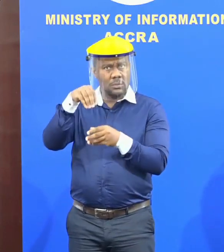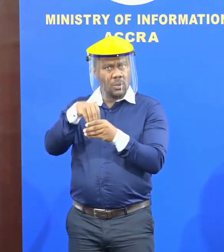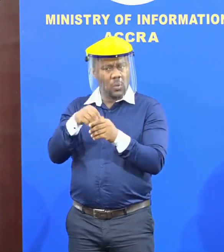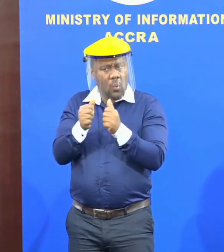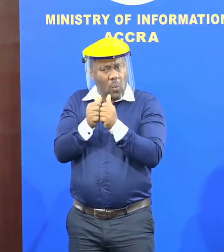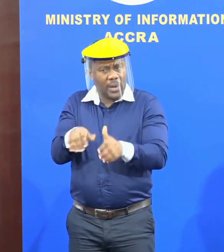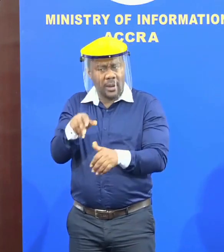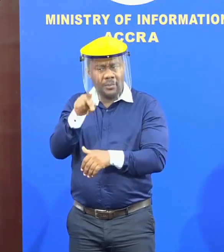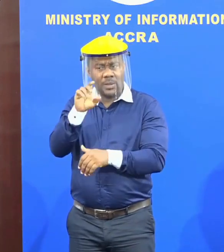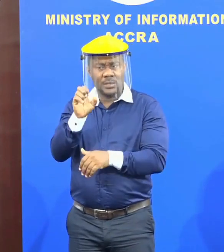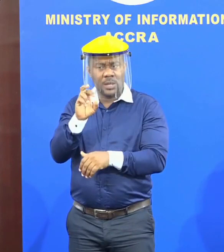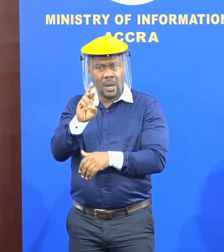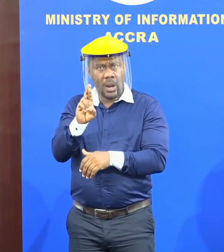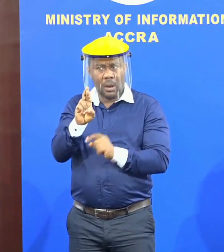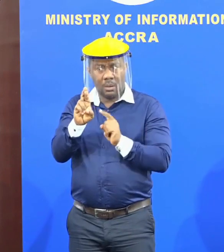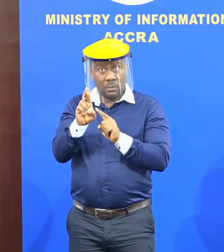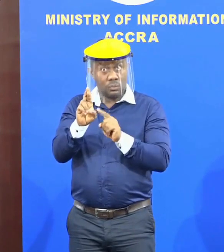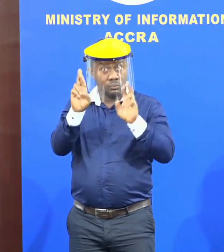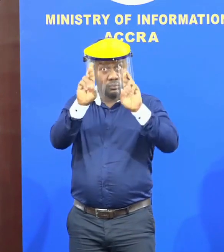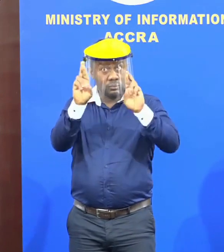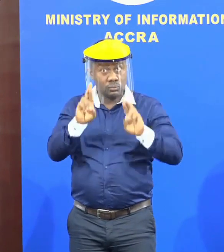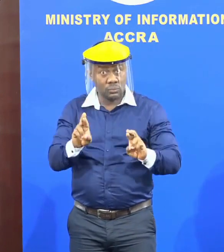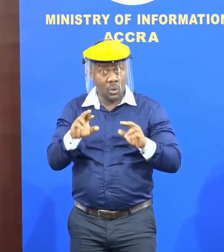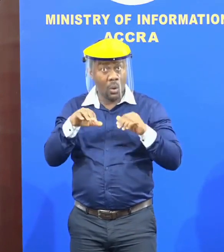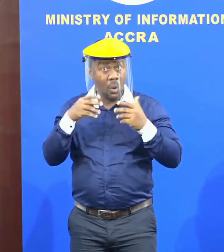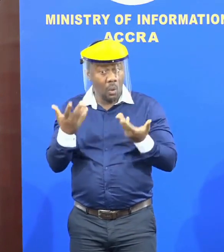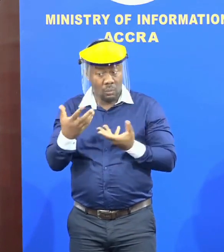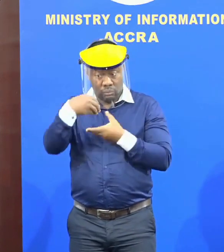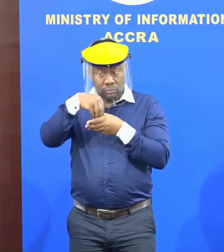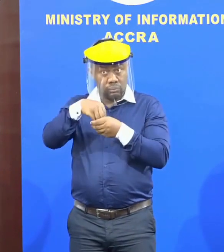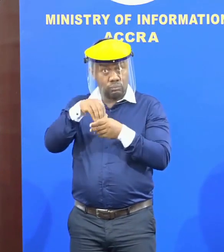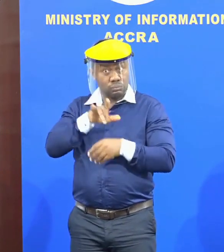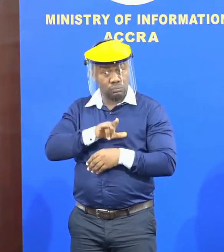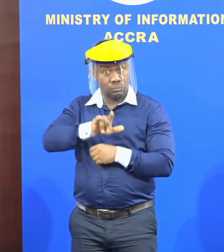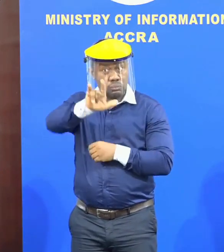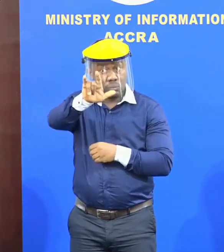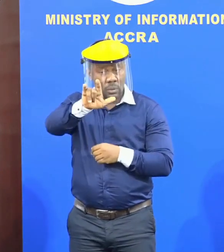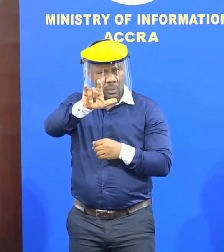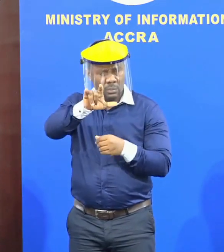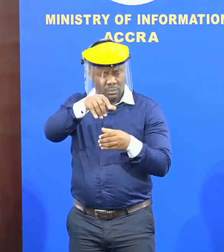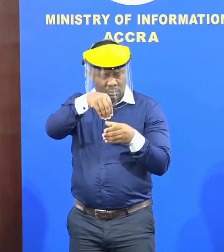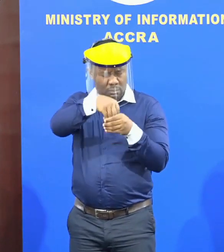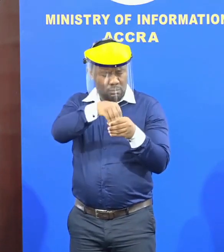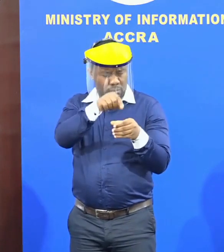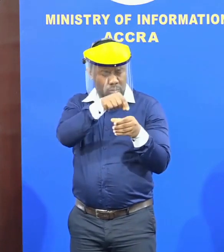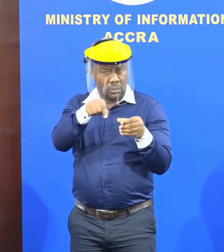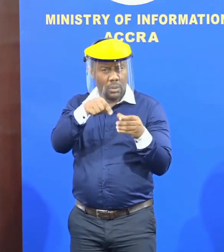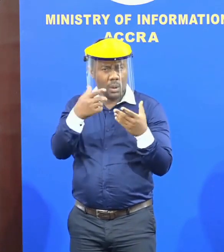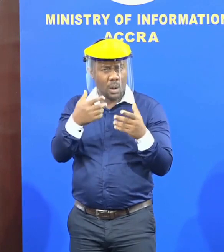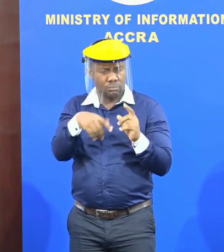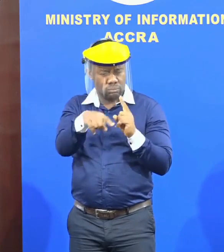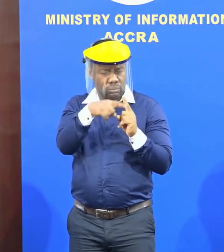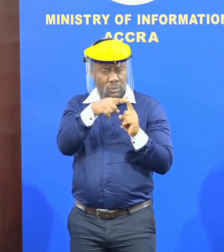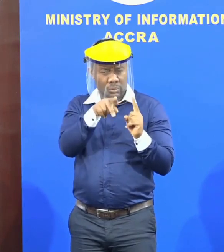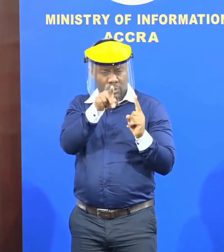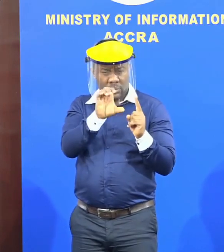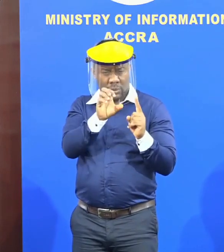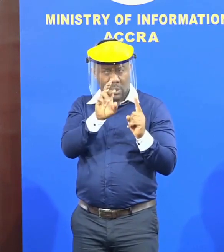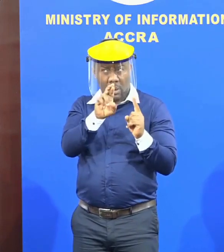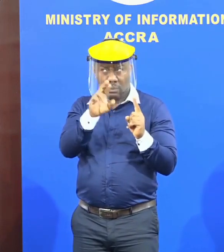PCR results or who transport or disembark passengers with positive PCR test results into